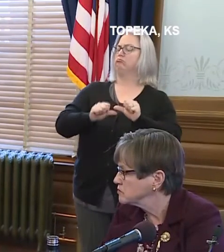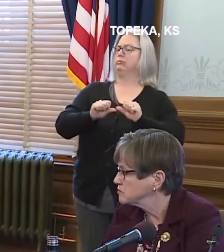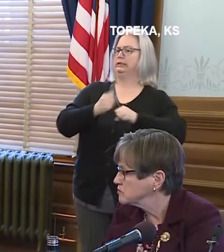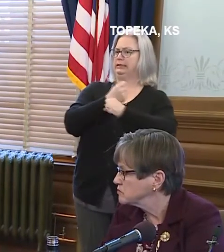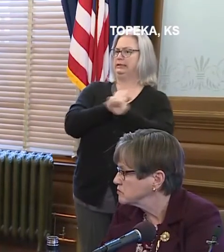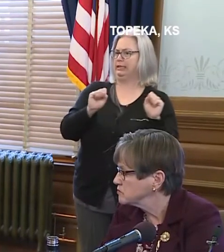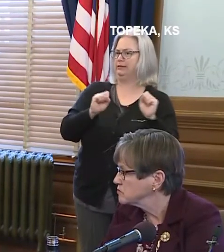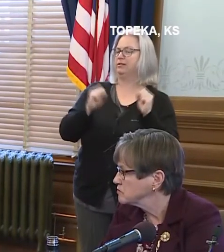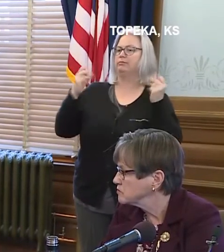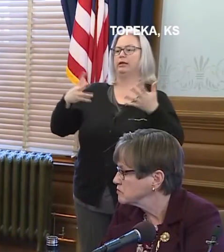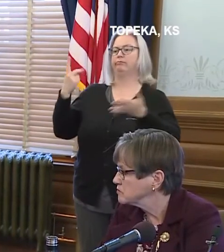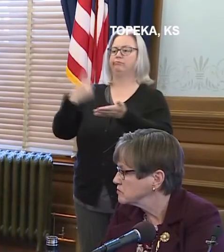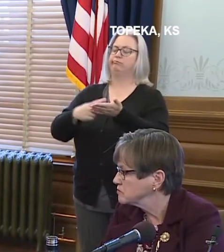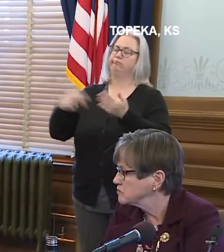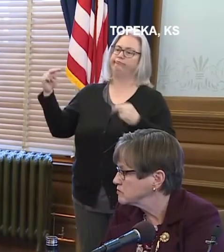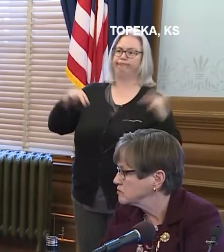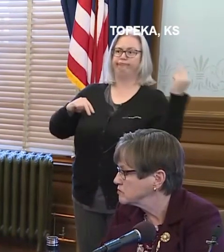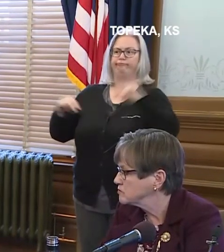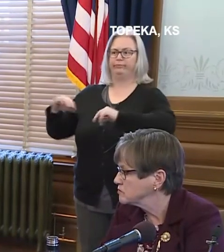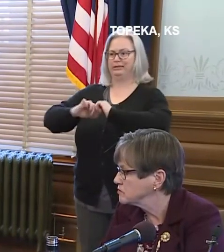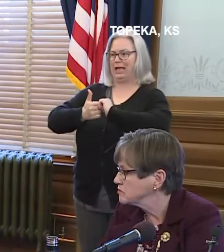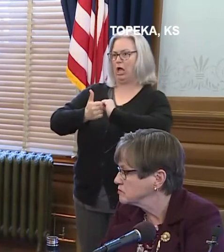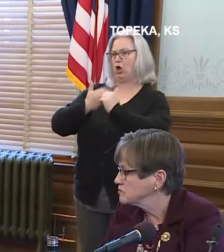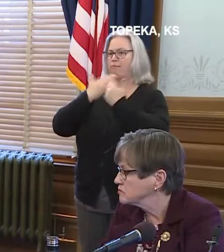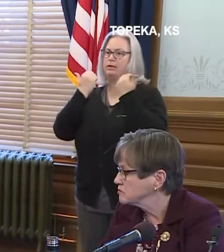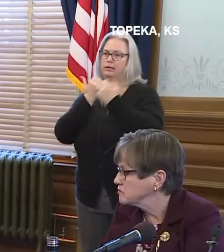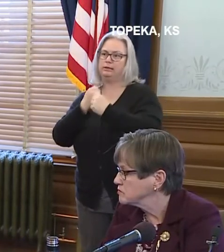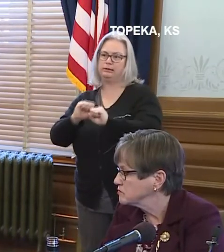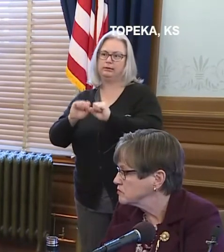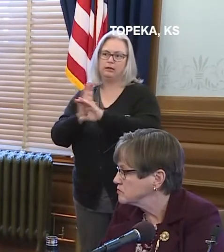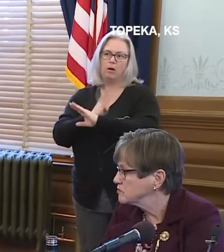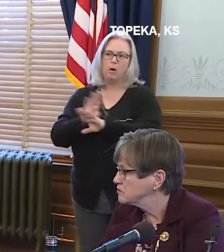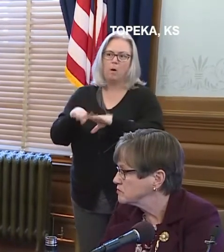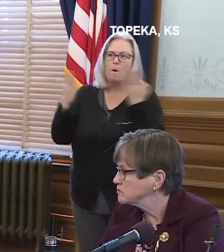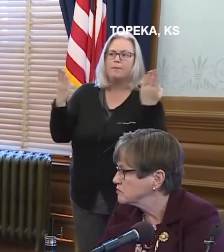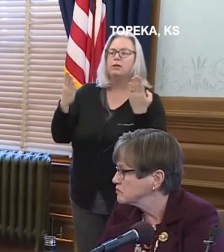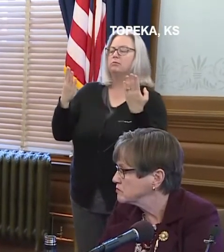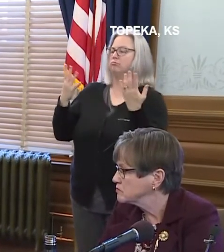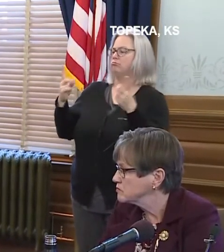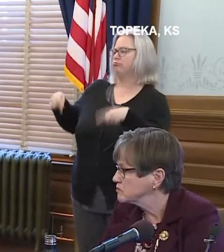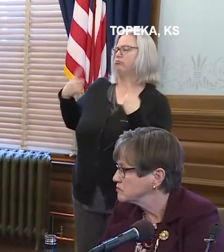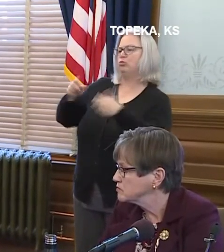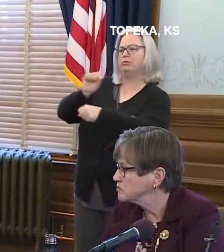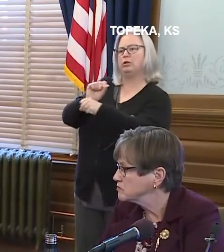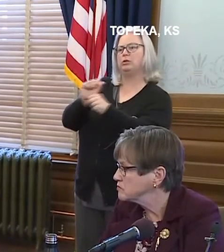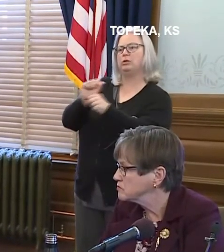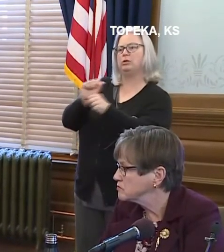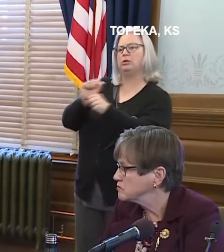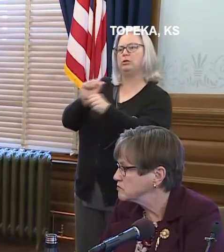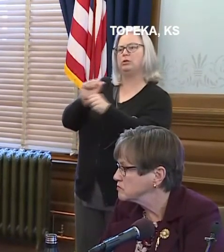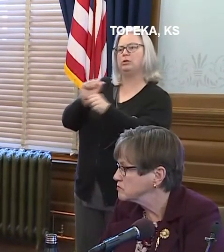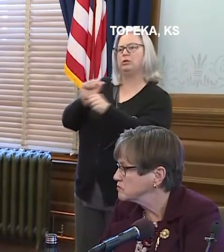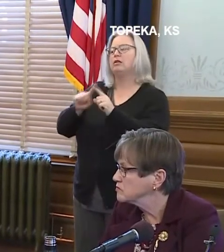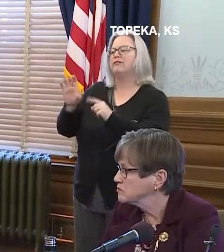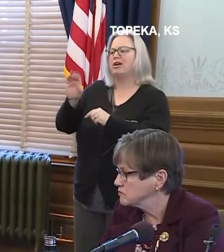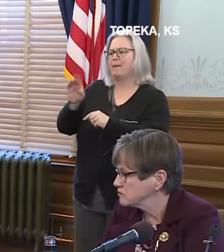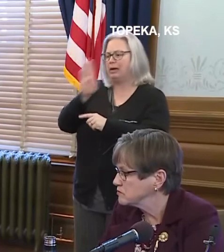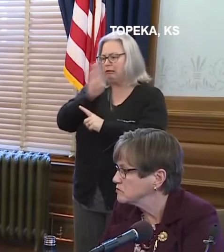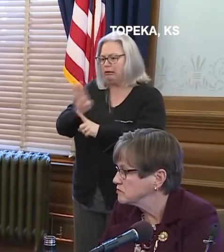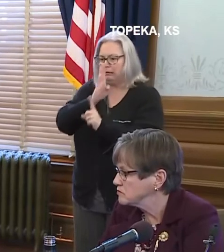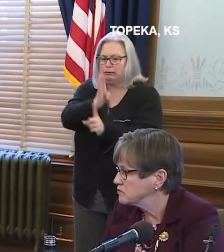a lot of debate on both sides of that. We've been working all along with the companies themselves